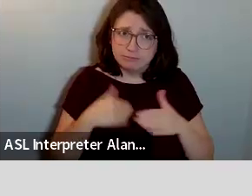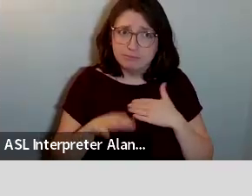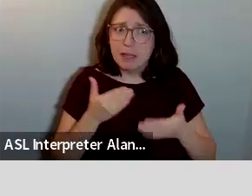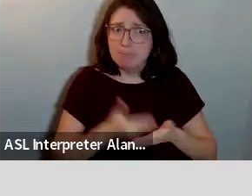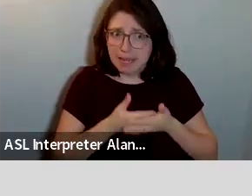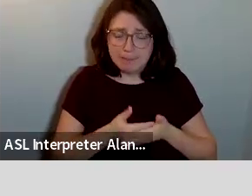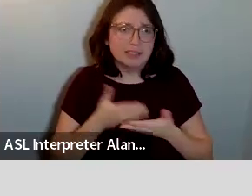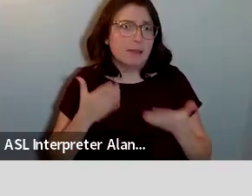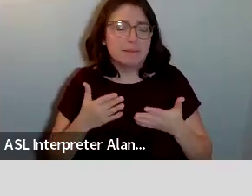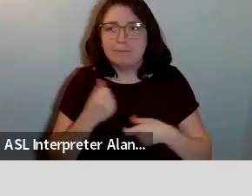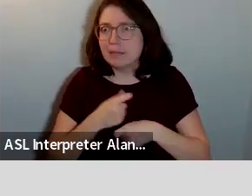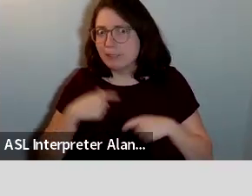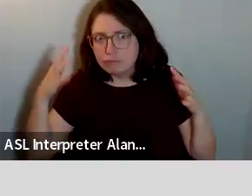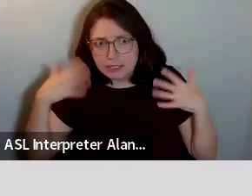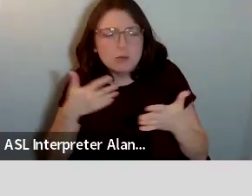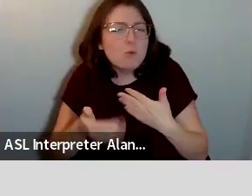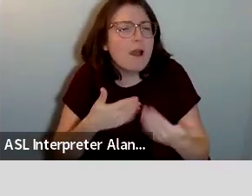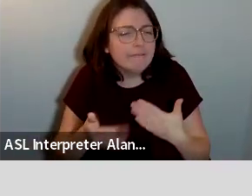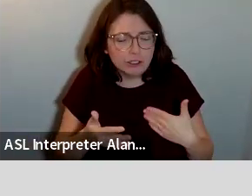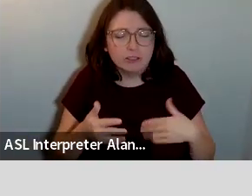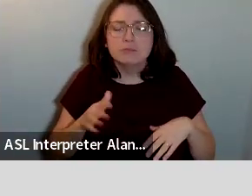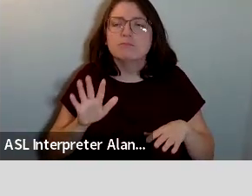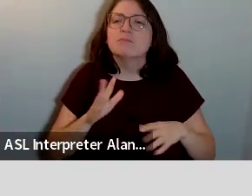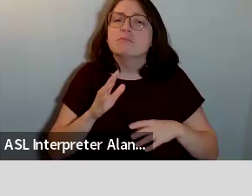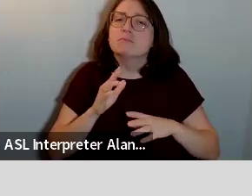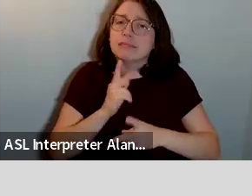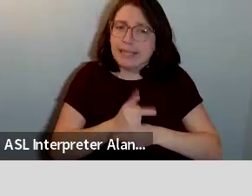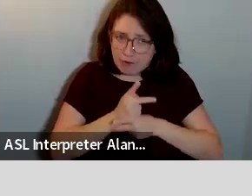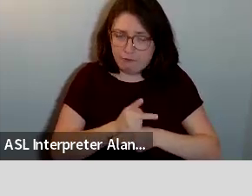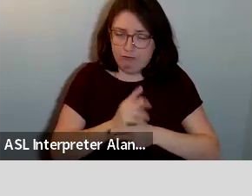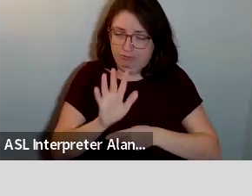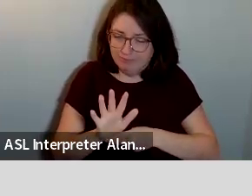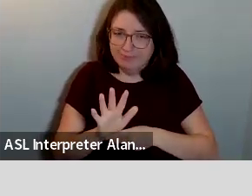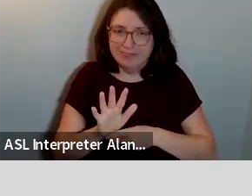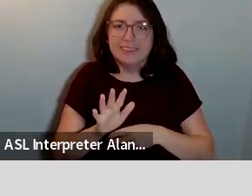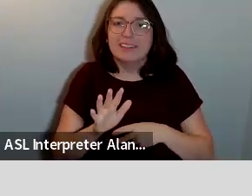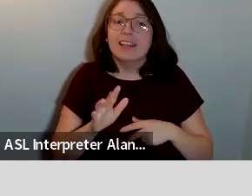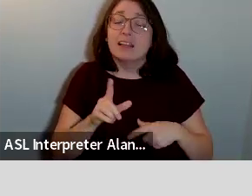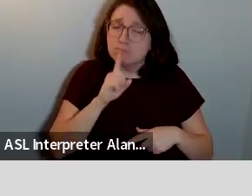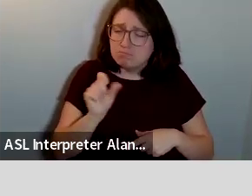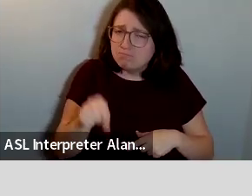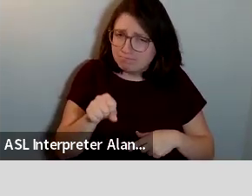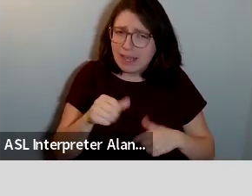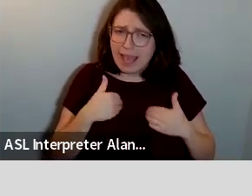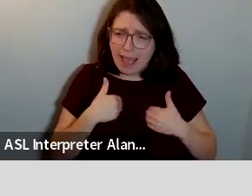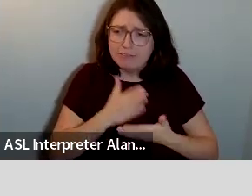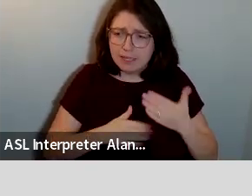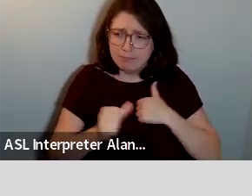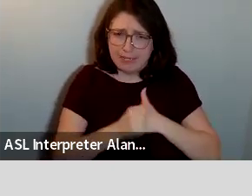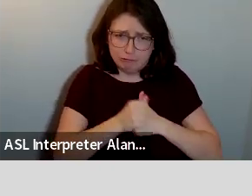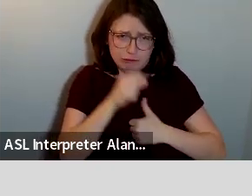be cautious about the horrors as well. There are real harms. There are real harms in the psychedelic